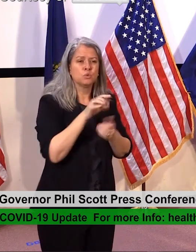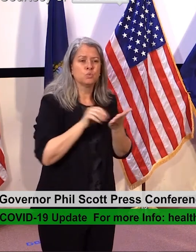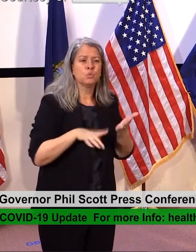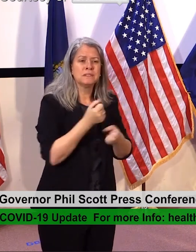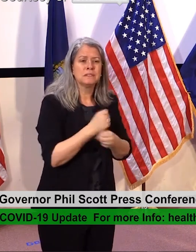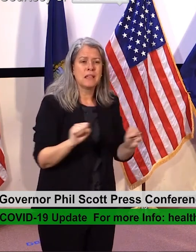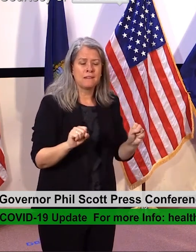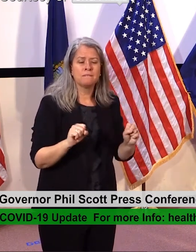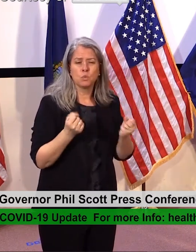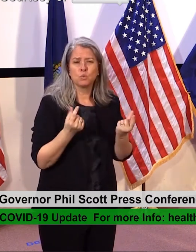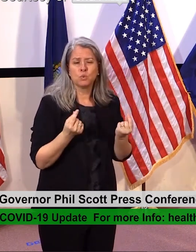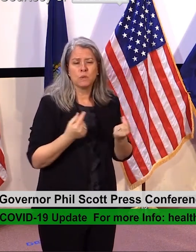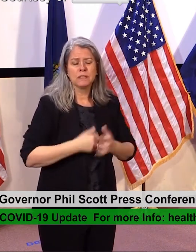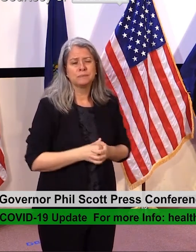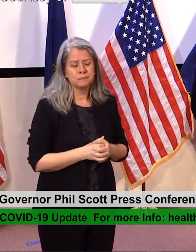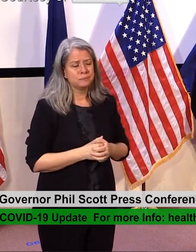safe?